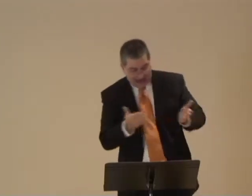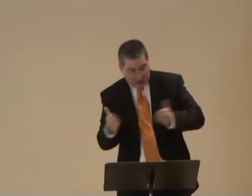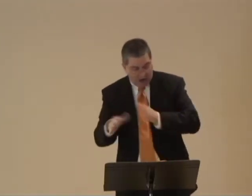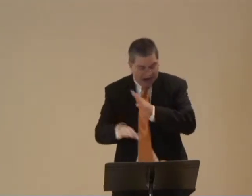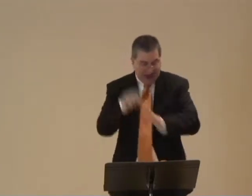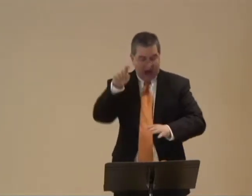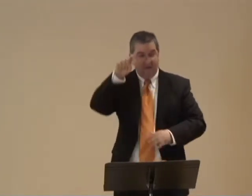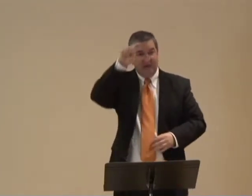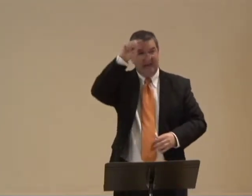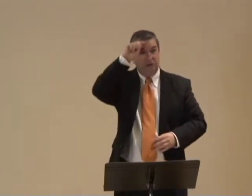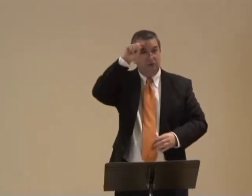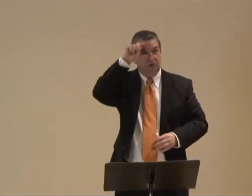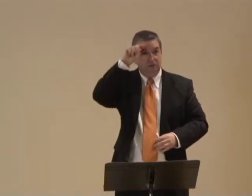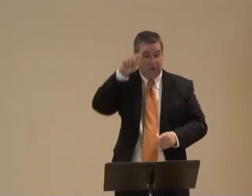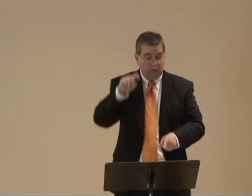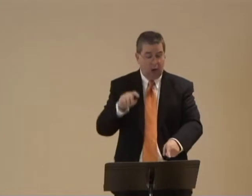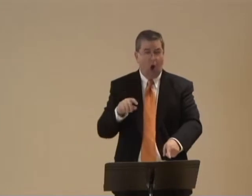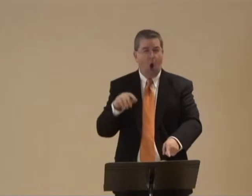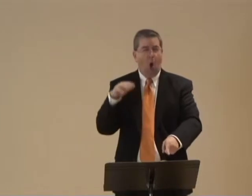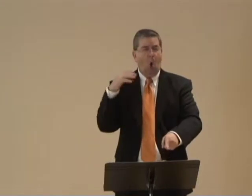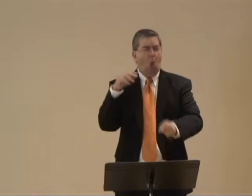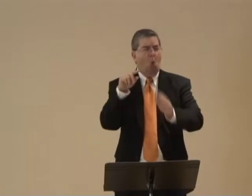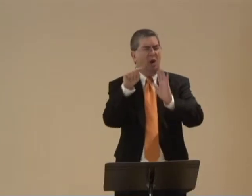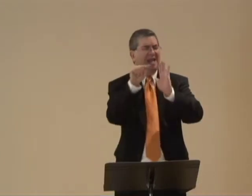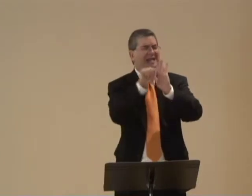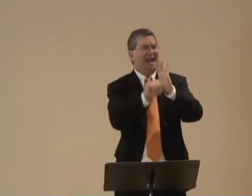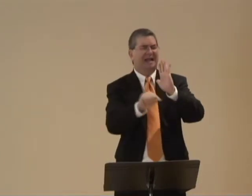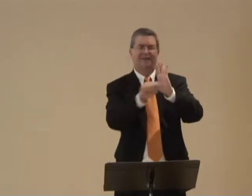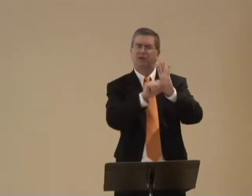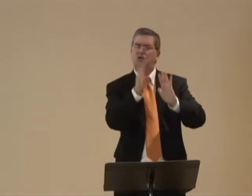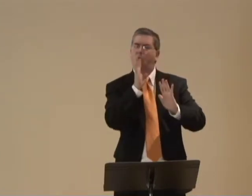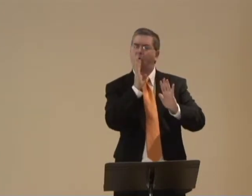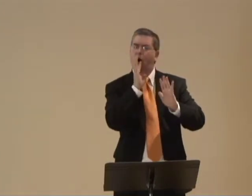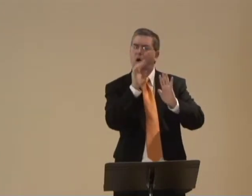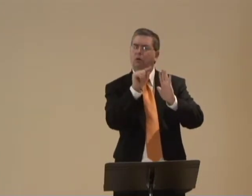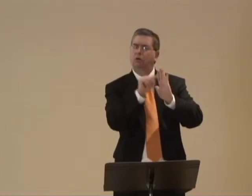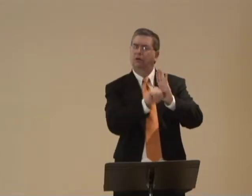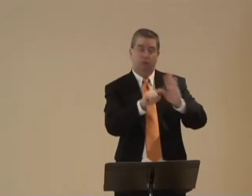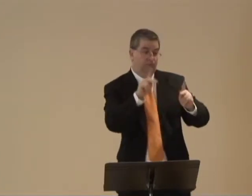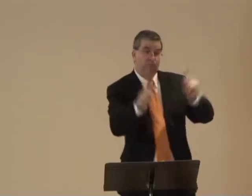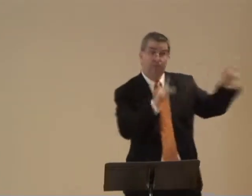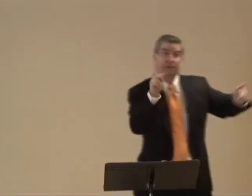Wherefore, thou hast dealt thus with us to carry us forth out of Egypt.